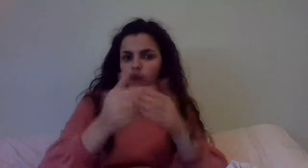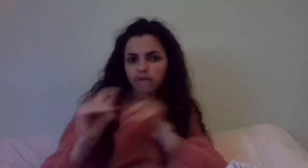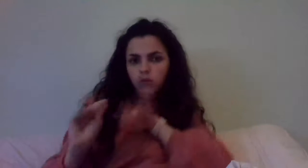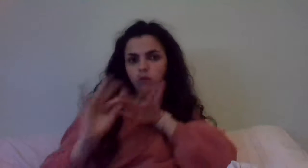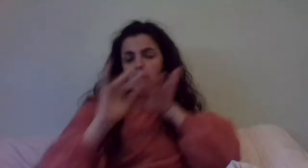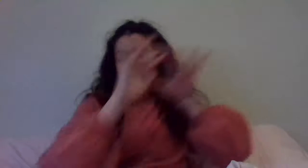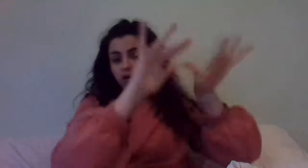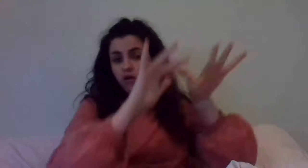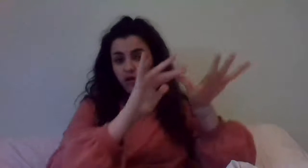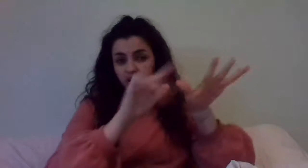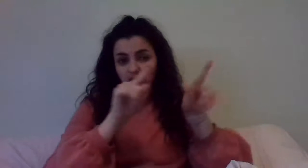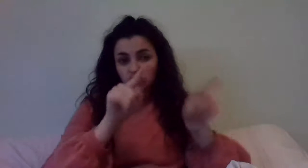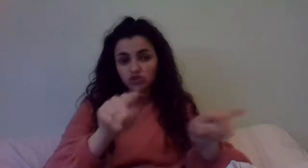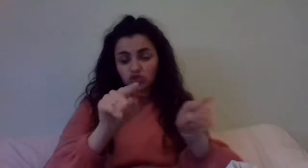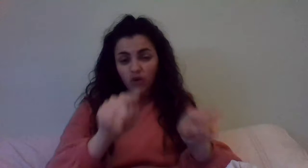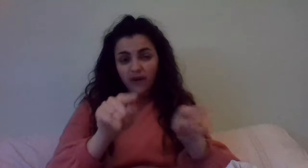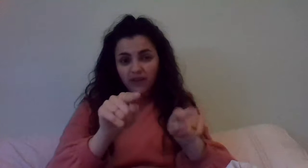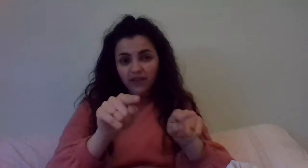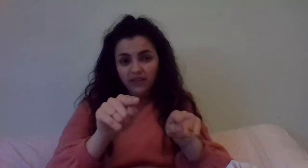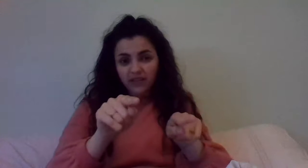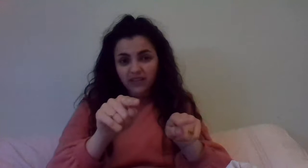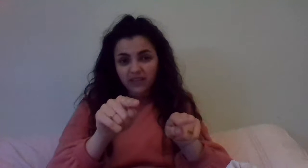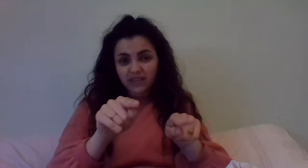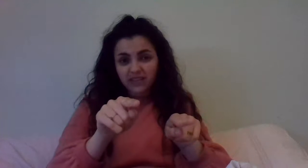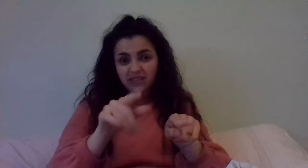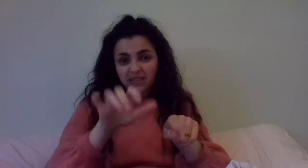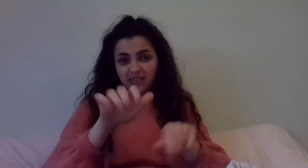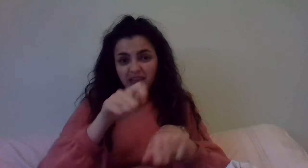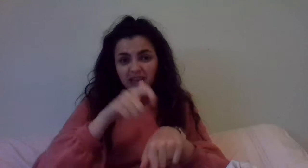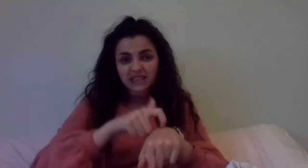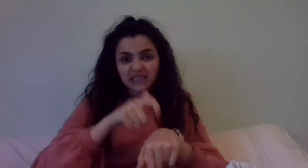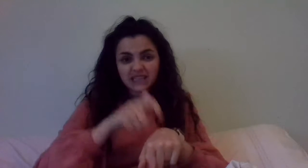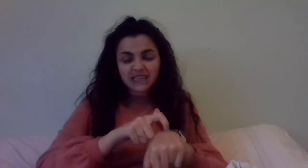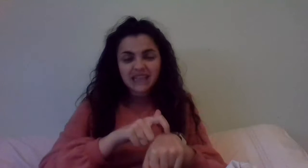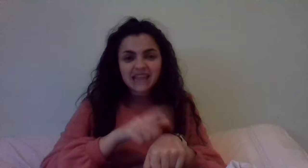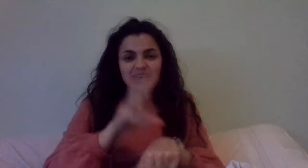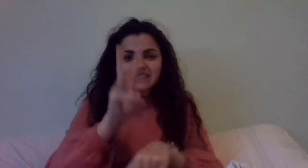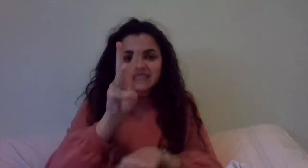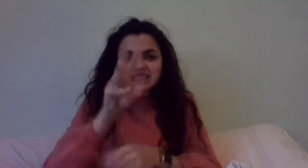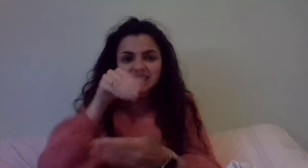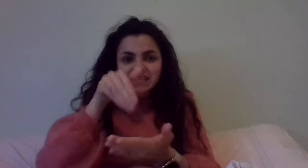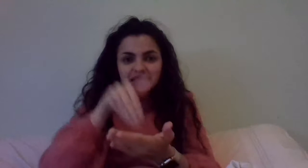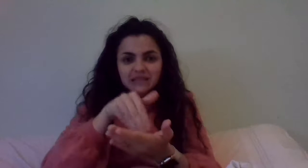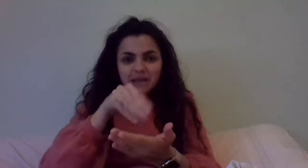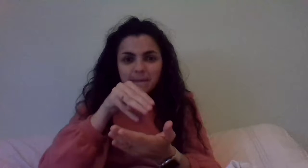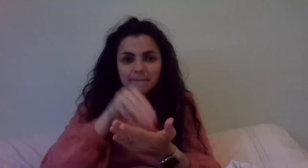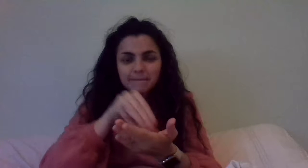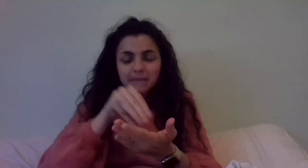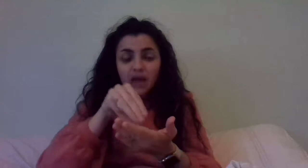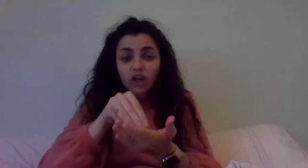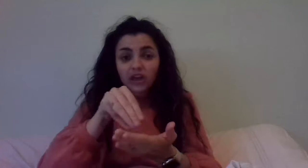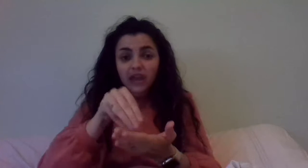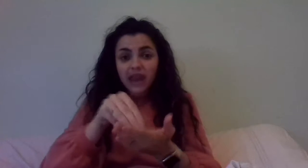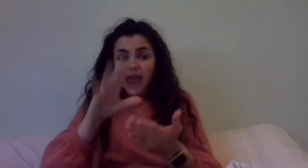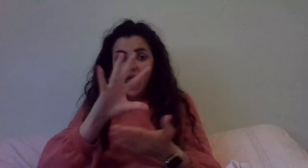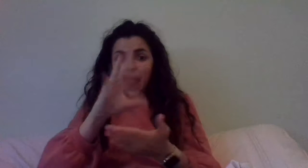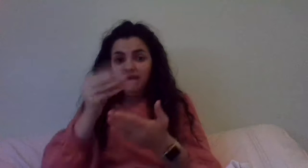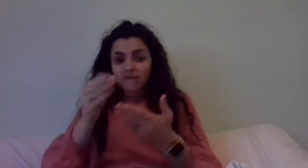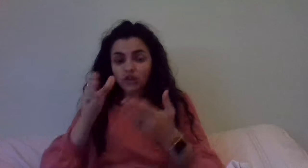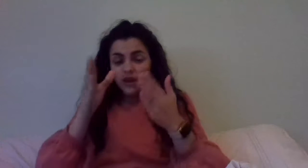than 6 million African Americans left farms and the small towns for these centers of the North. And it really is